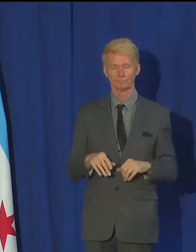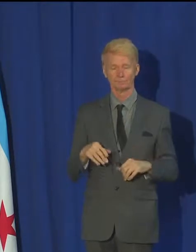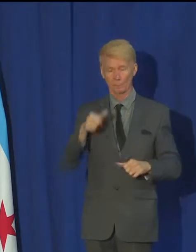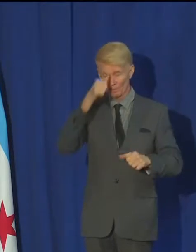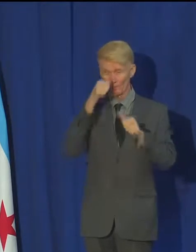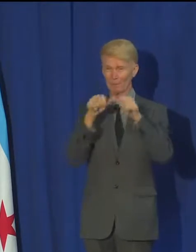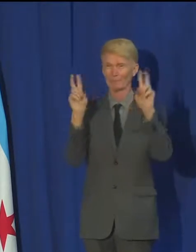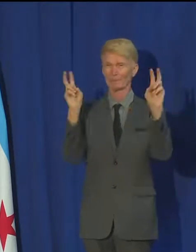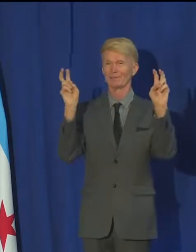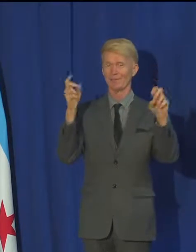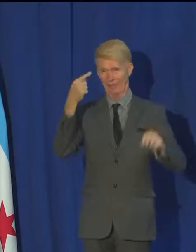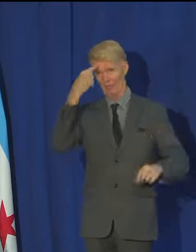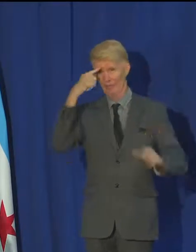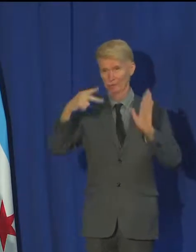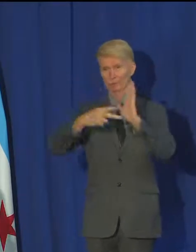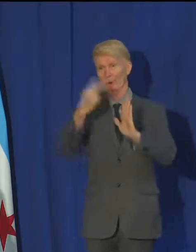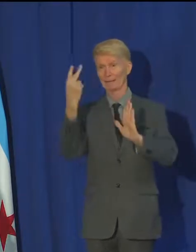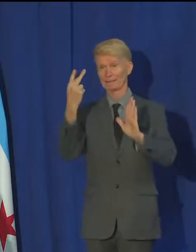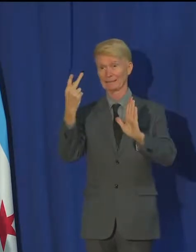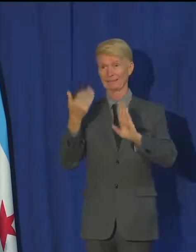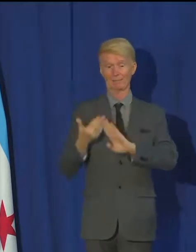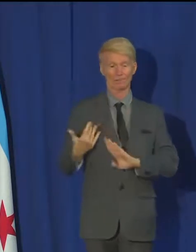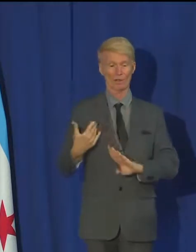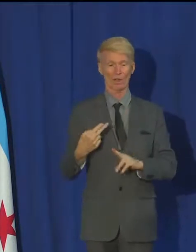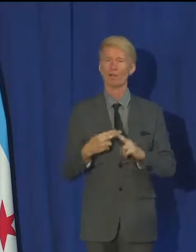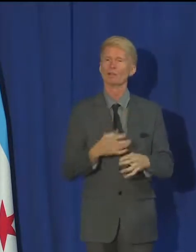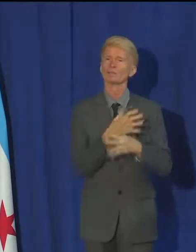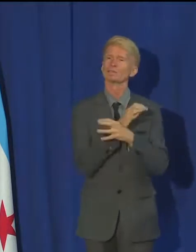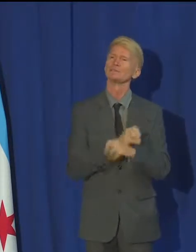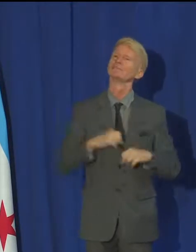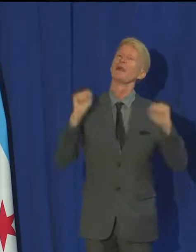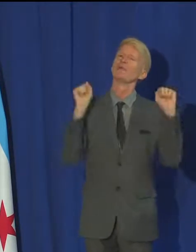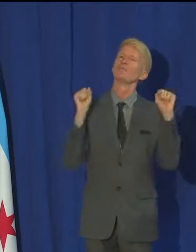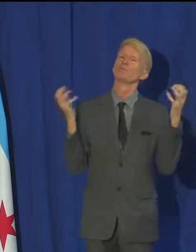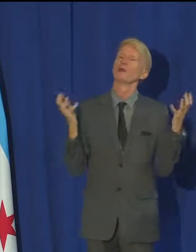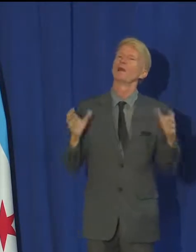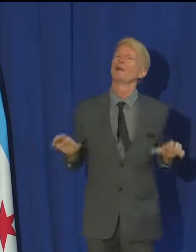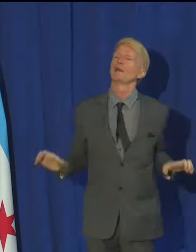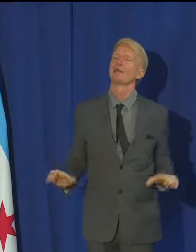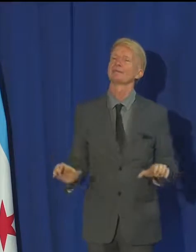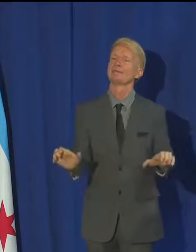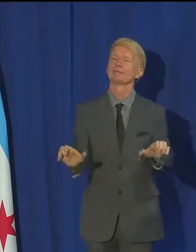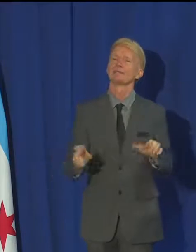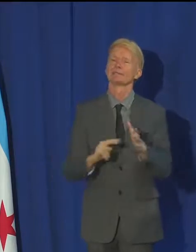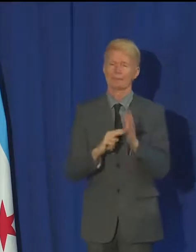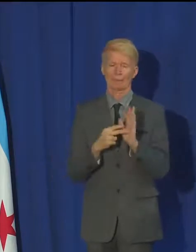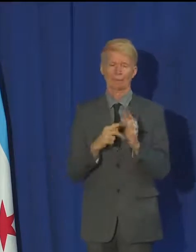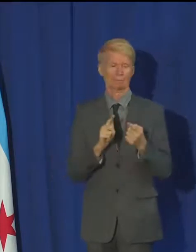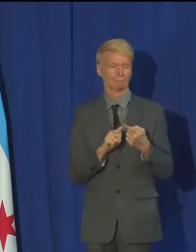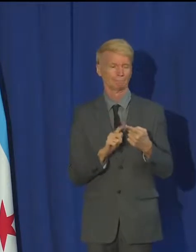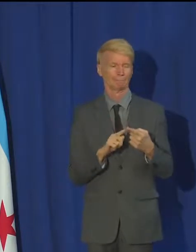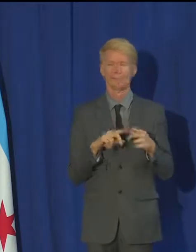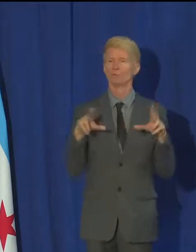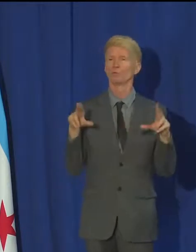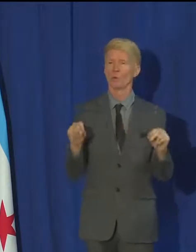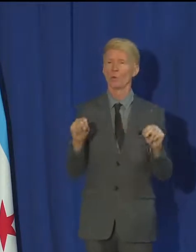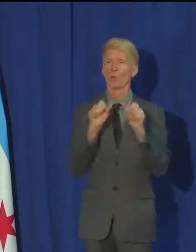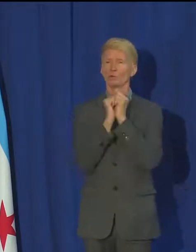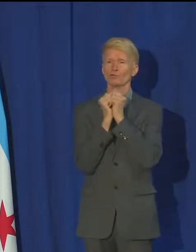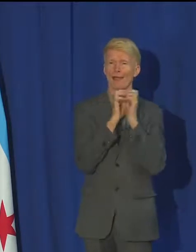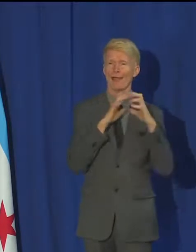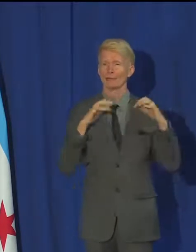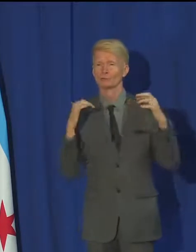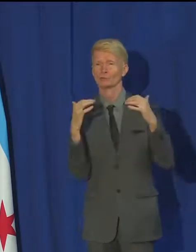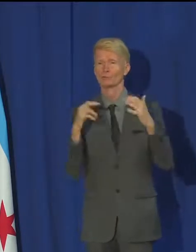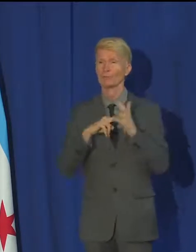we did here, safer activities broadly are ones that are avoid crowds where everybody can